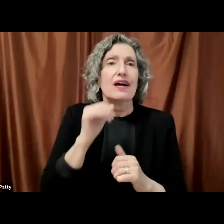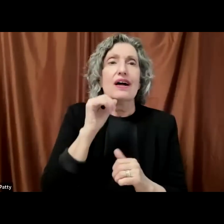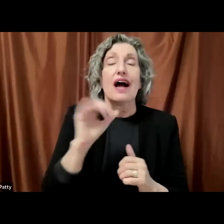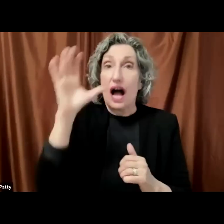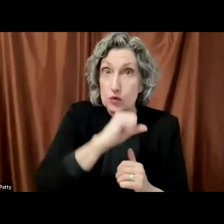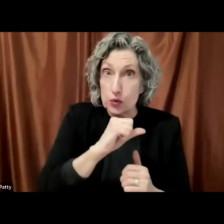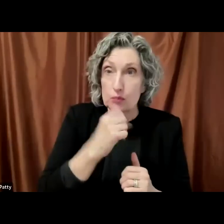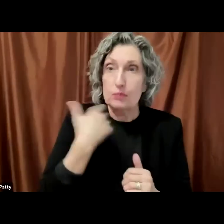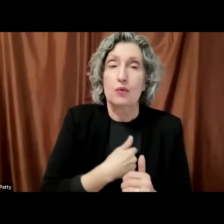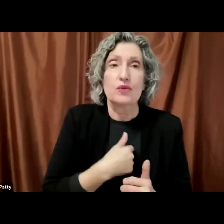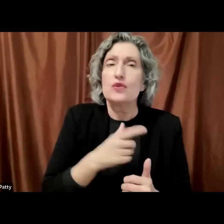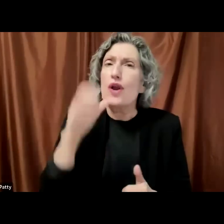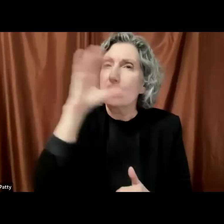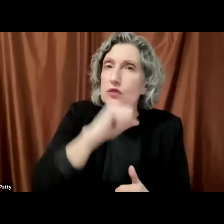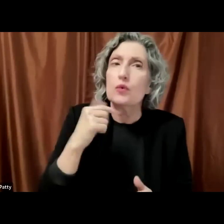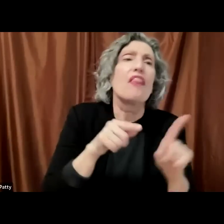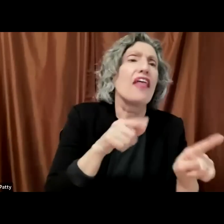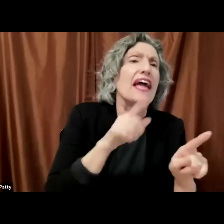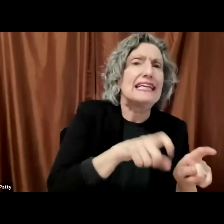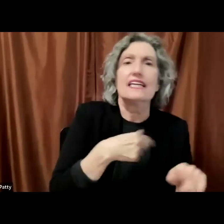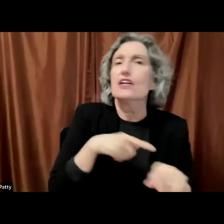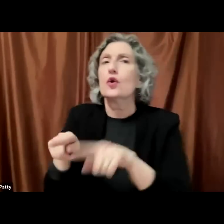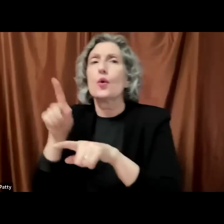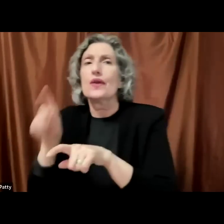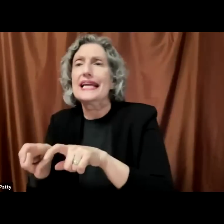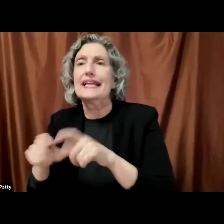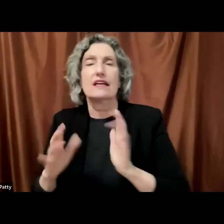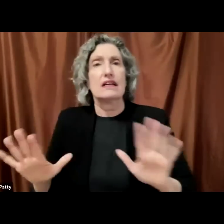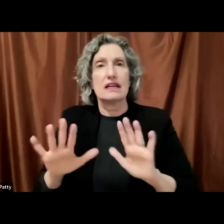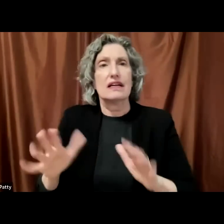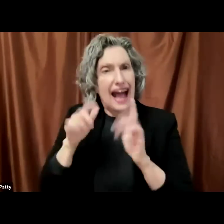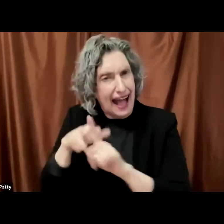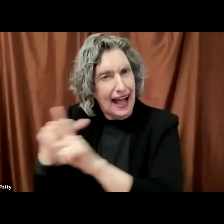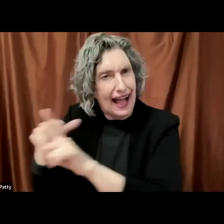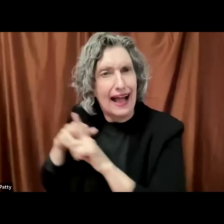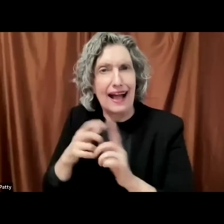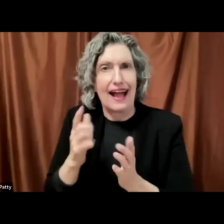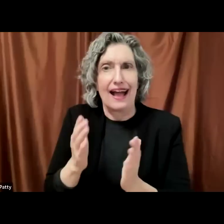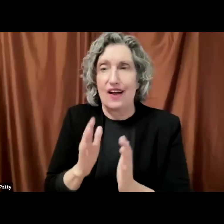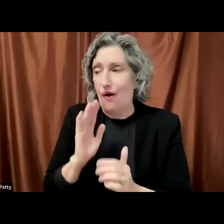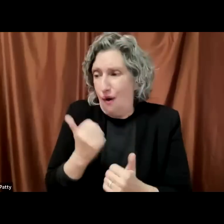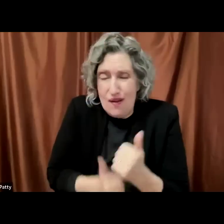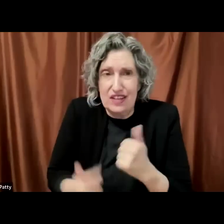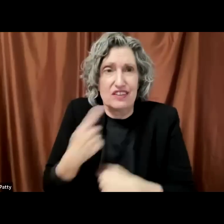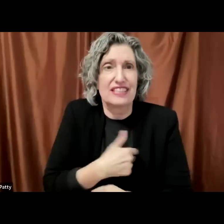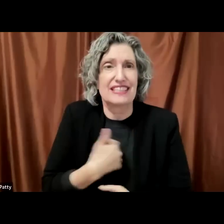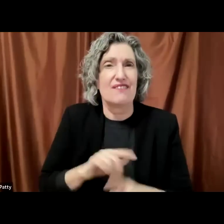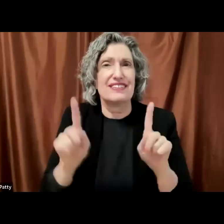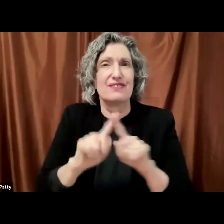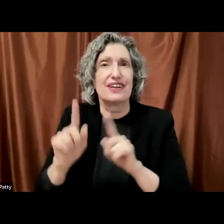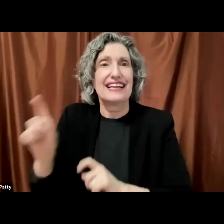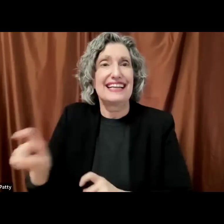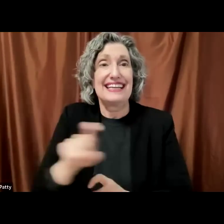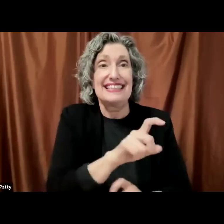assume needs, and preemptively restrict funding for things that you think nonprofits need. All of our needs are different, and I would guess that most of